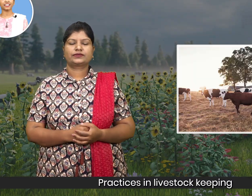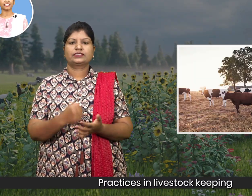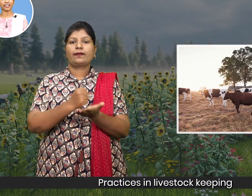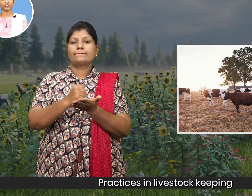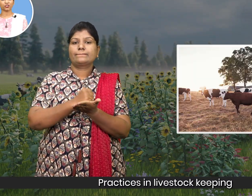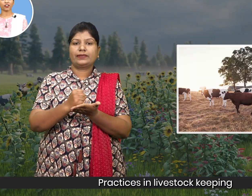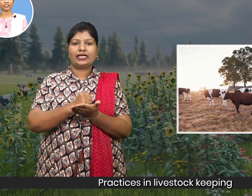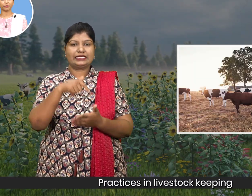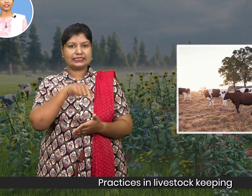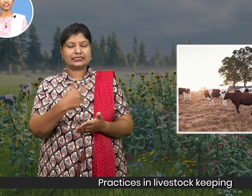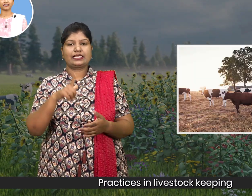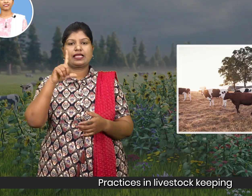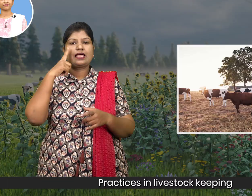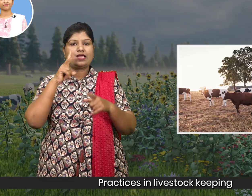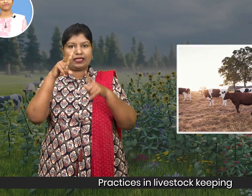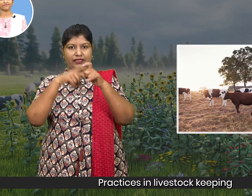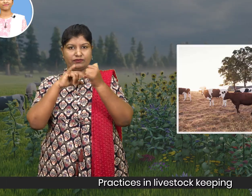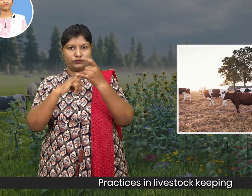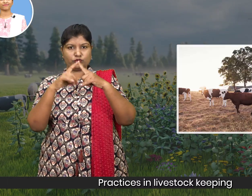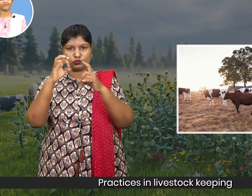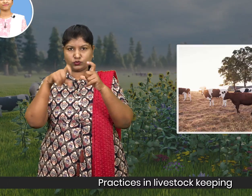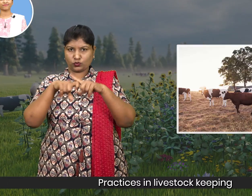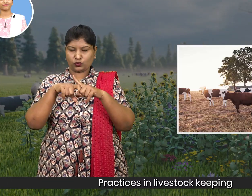practices in livestock keeping,